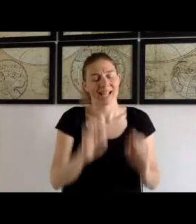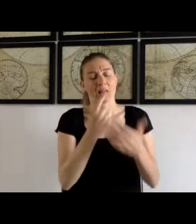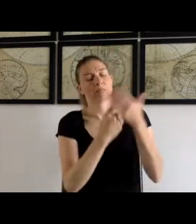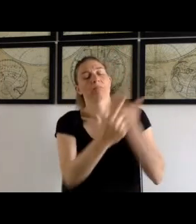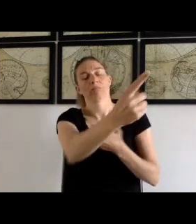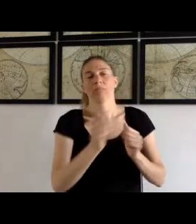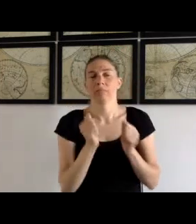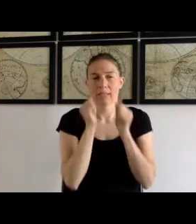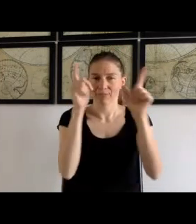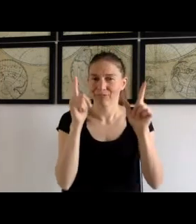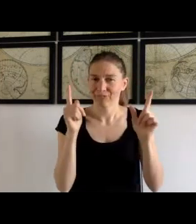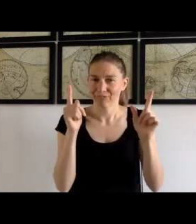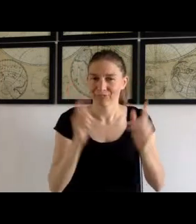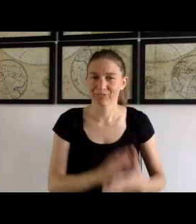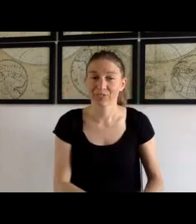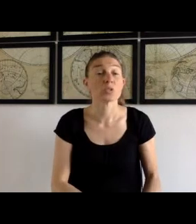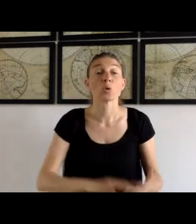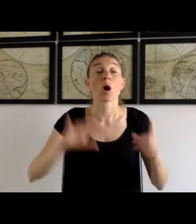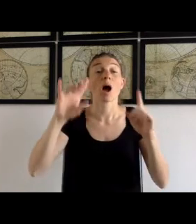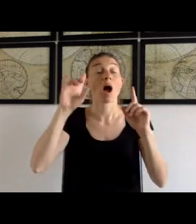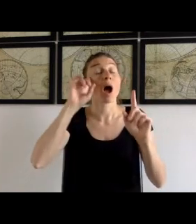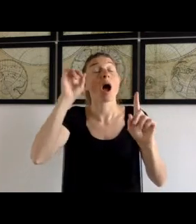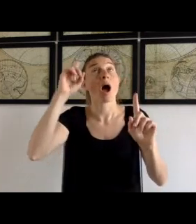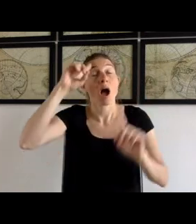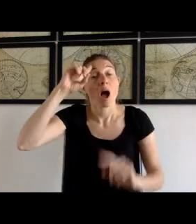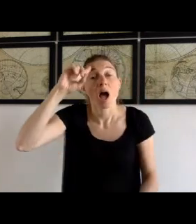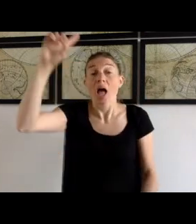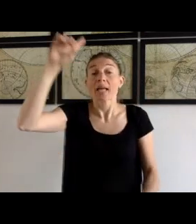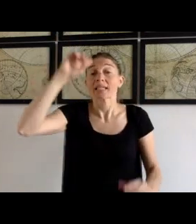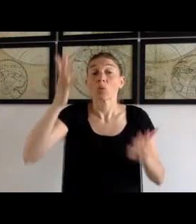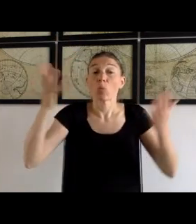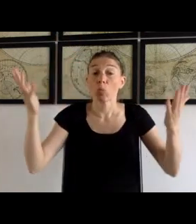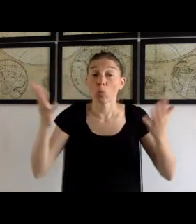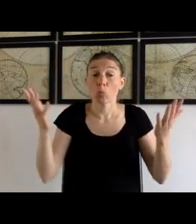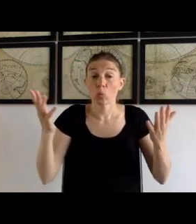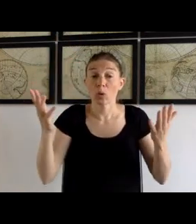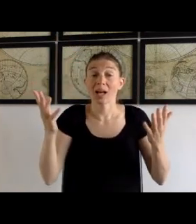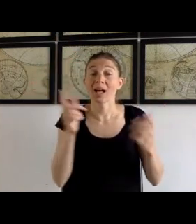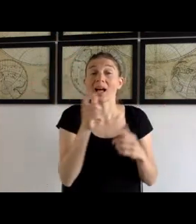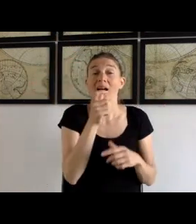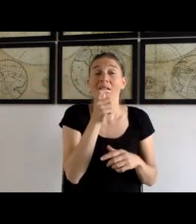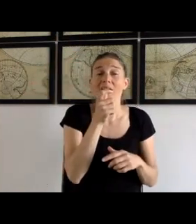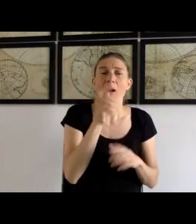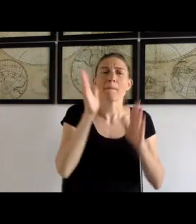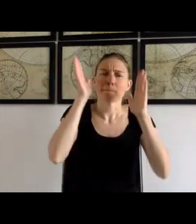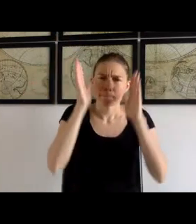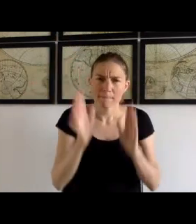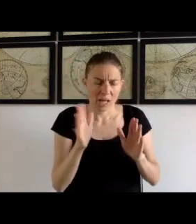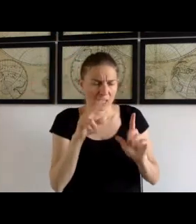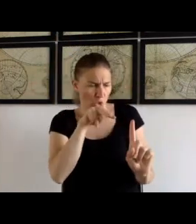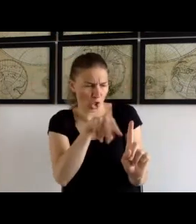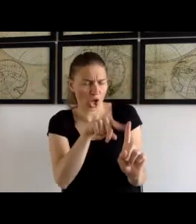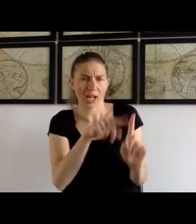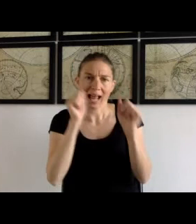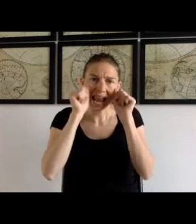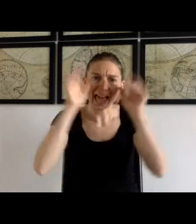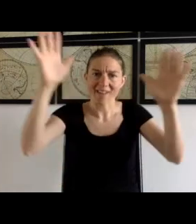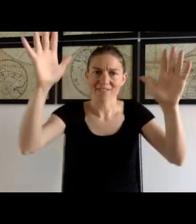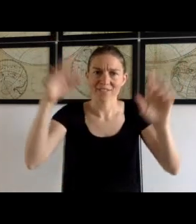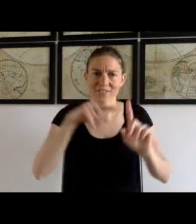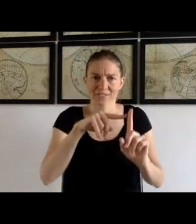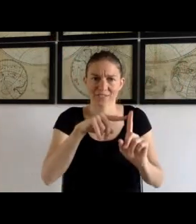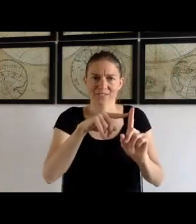And the idea is that we need to use the determinant of the life. Frequently, we have the determinant of